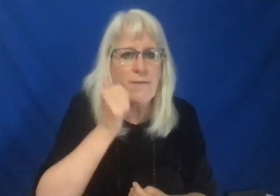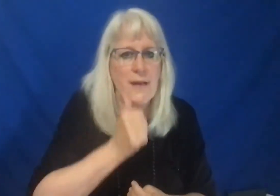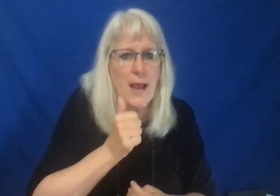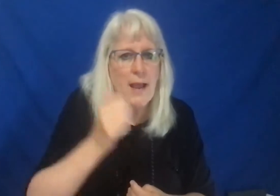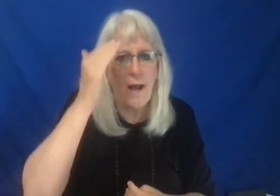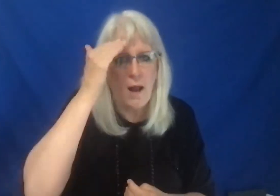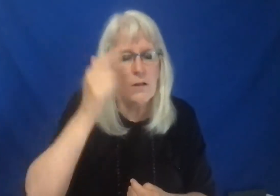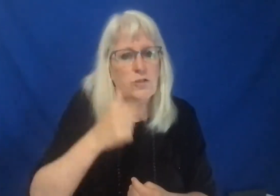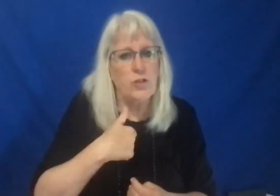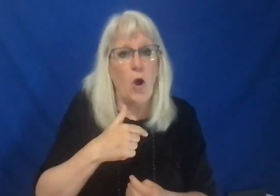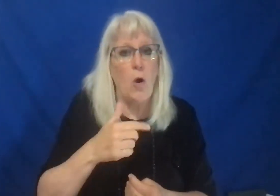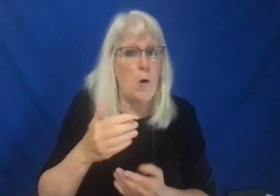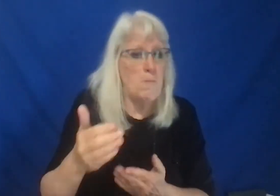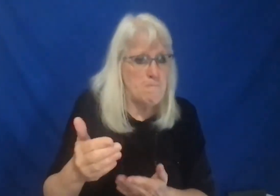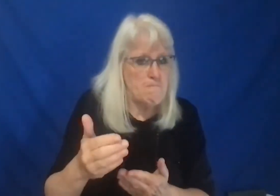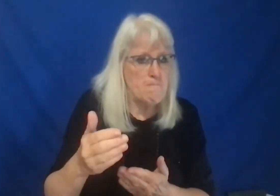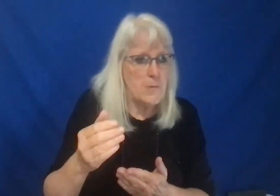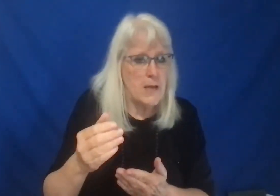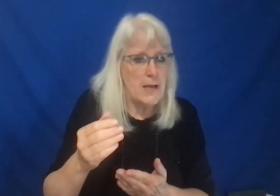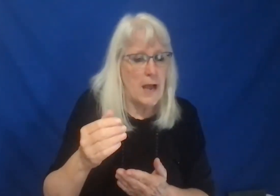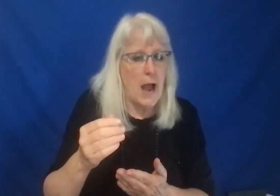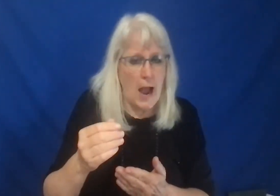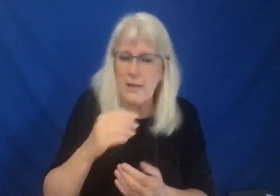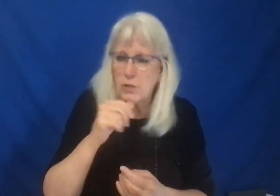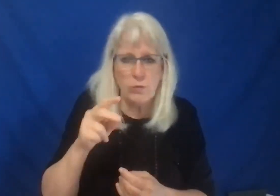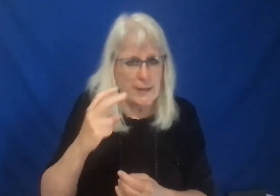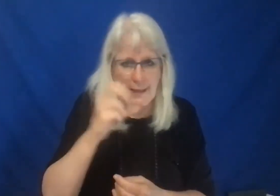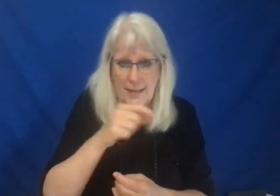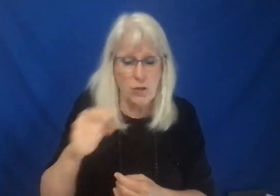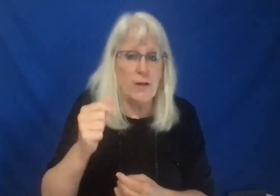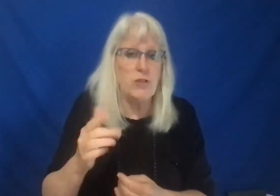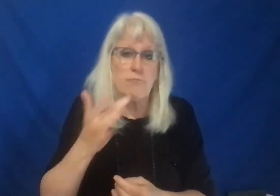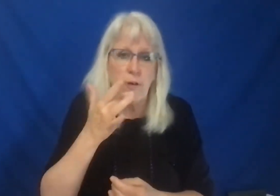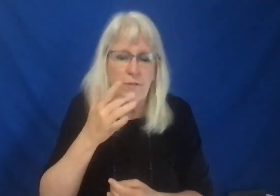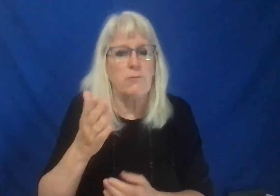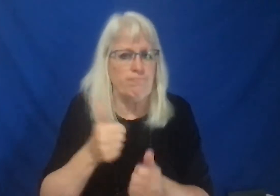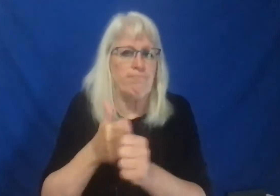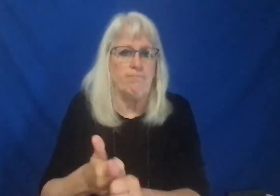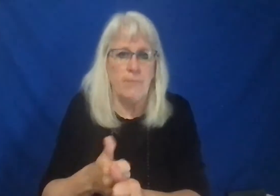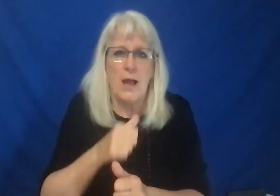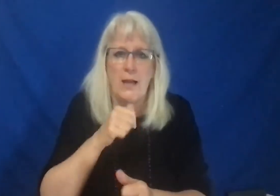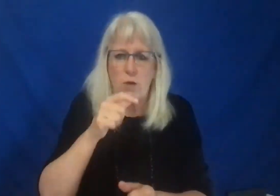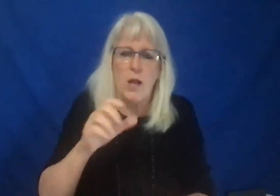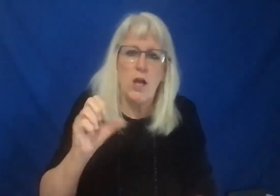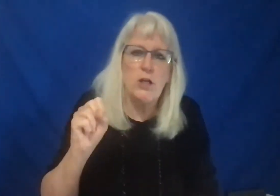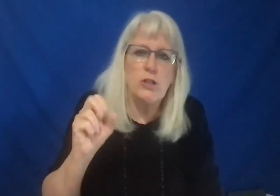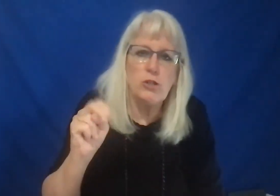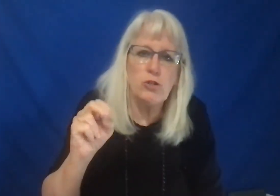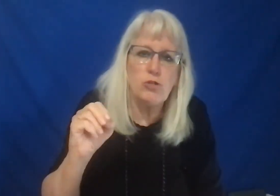what's going on around here. And I don't second guess her, and to use that word again, I don't snooperize supervise her. And she is also, going back